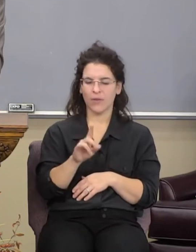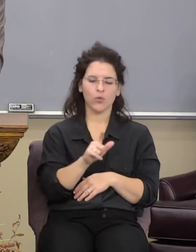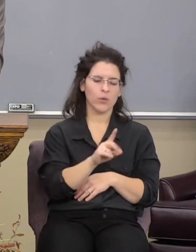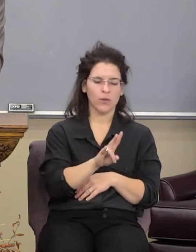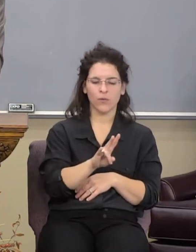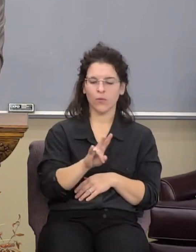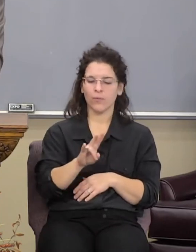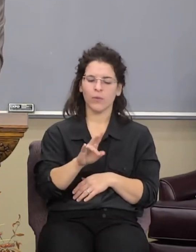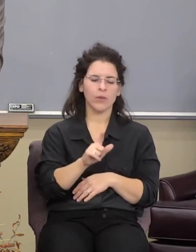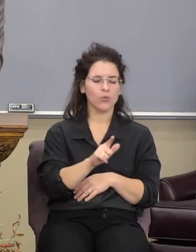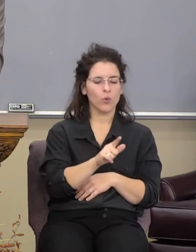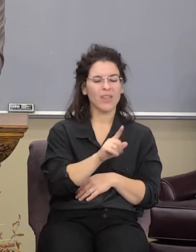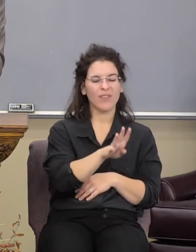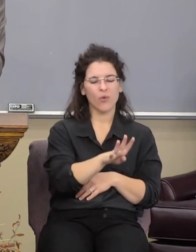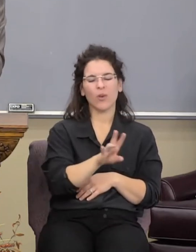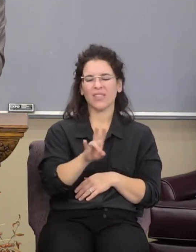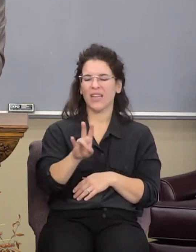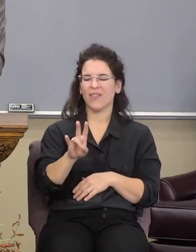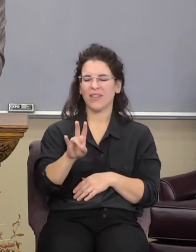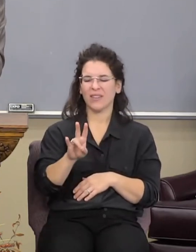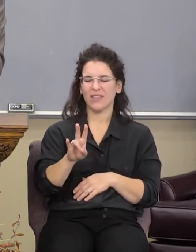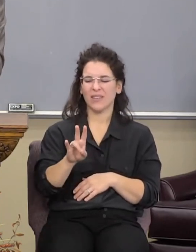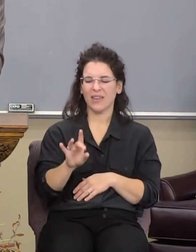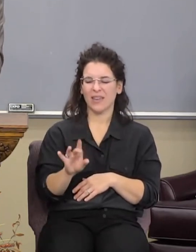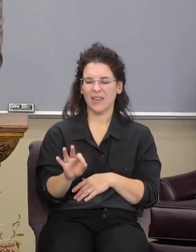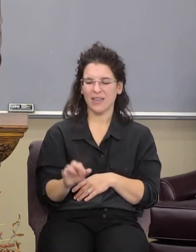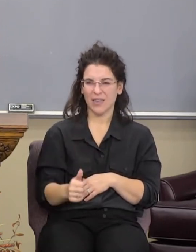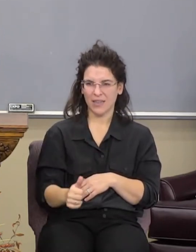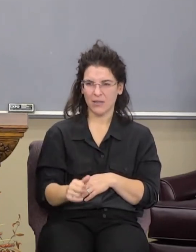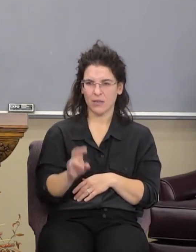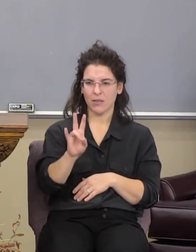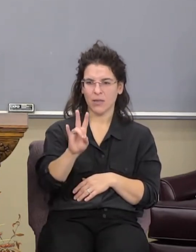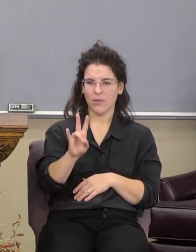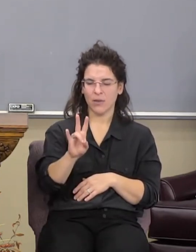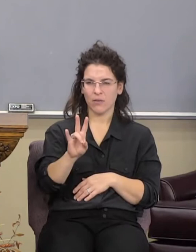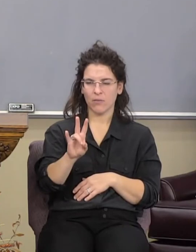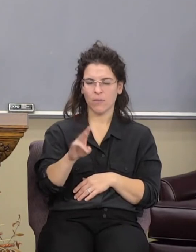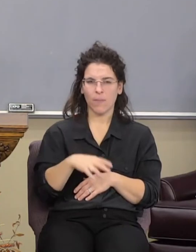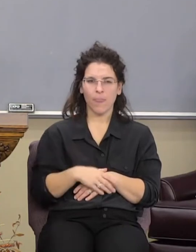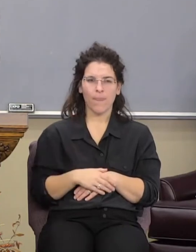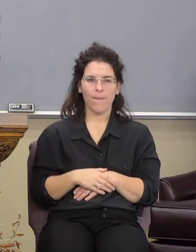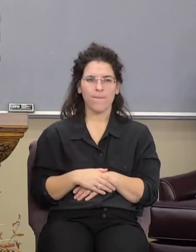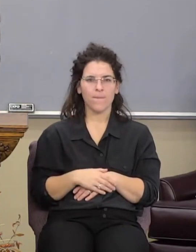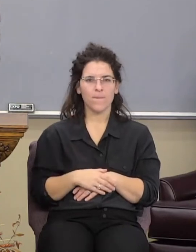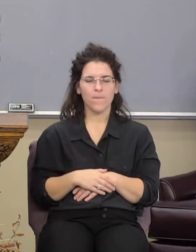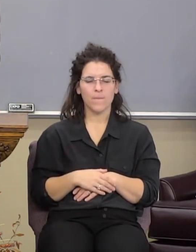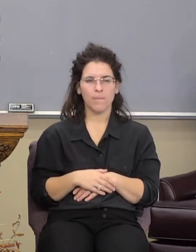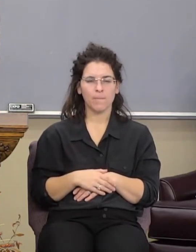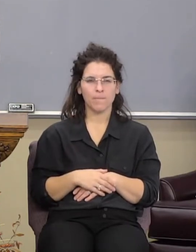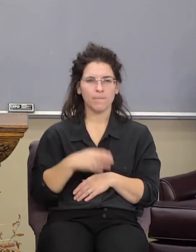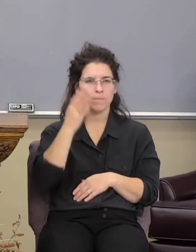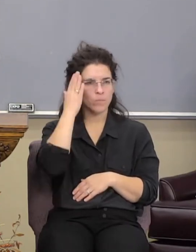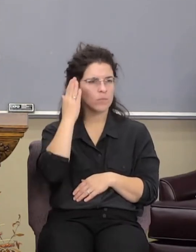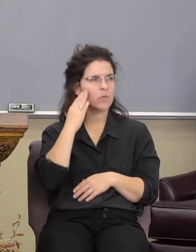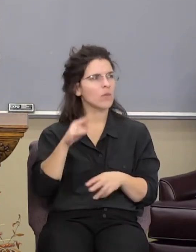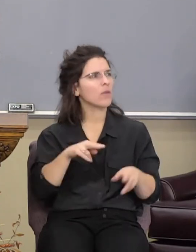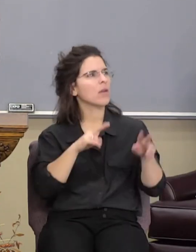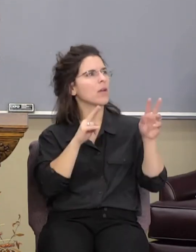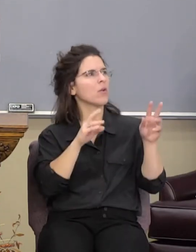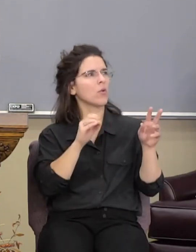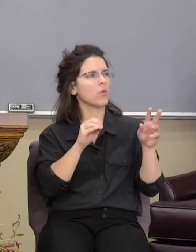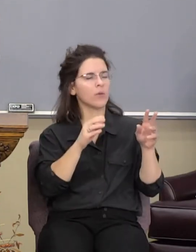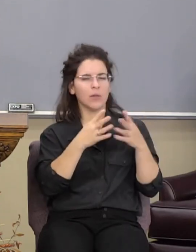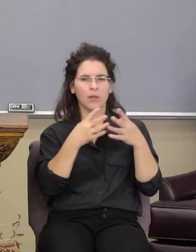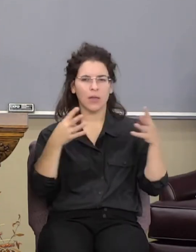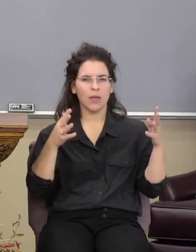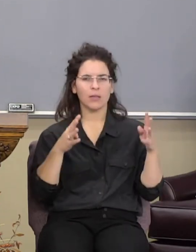read Psalms chapter 24, verses 7 through verse 10. Psalms 24, verse 7. Lift up your heads, O ye gates, and be ye